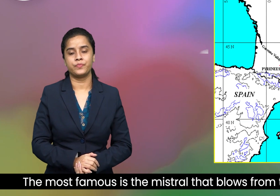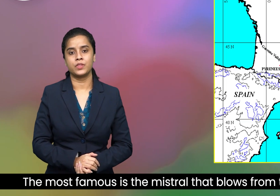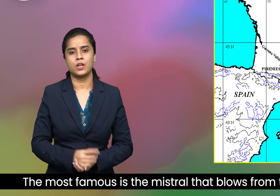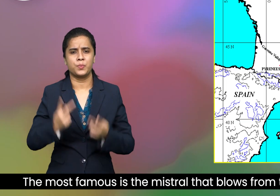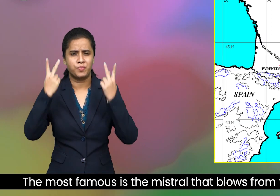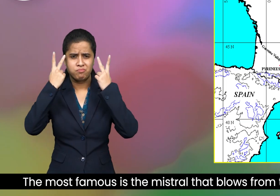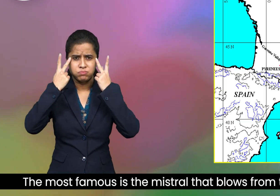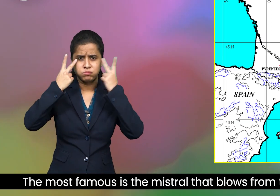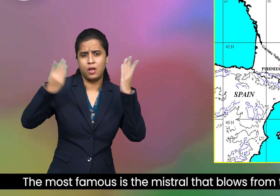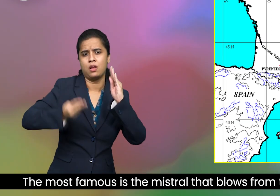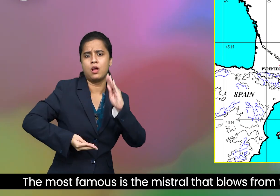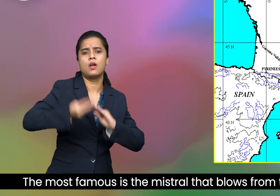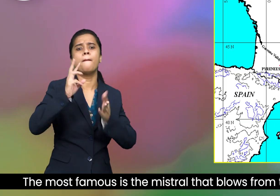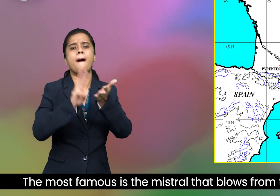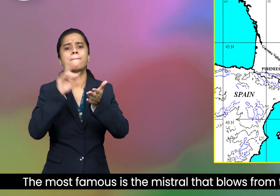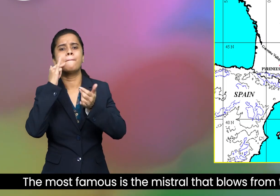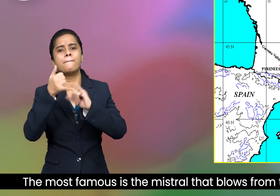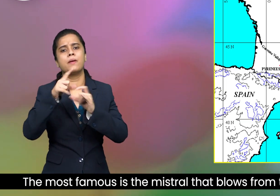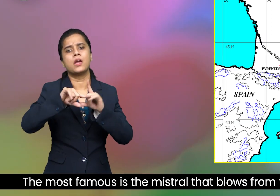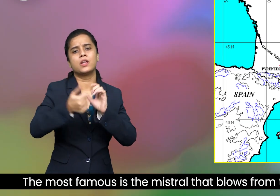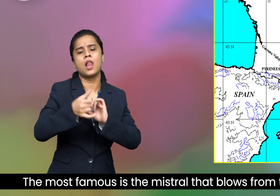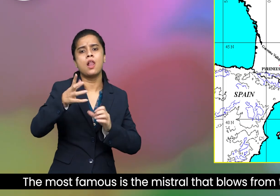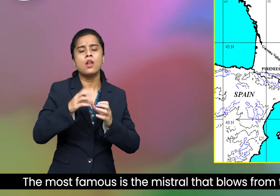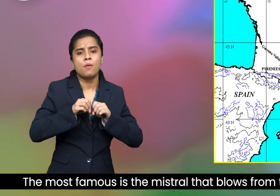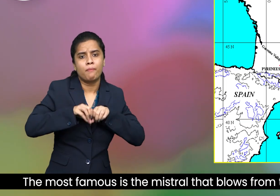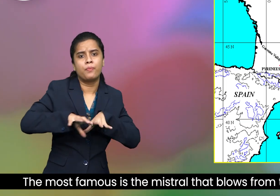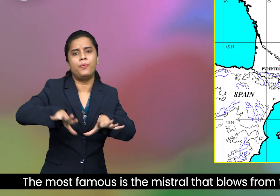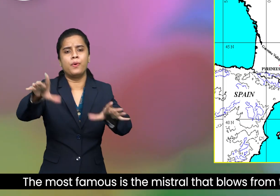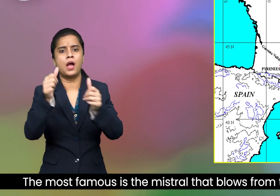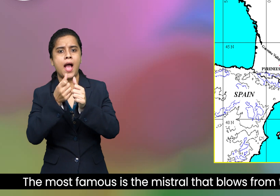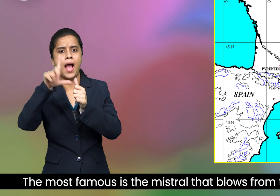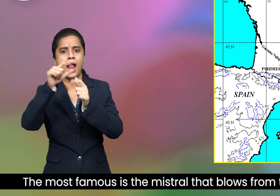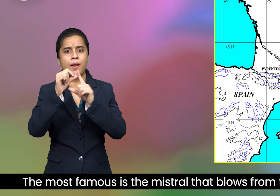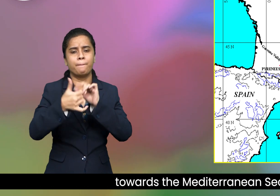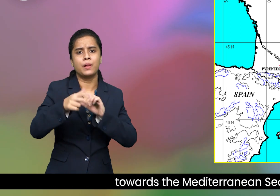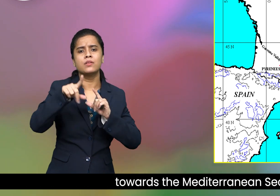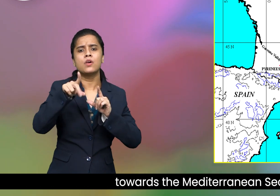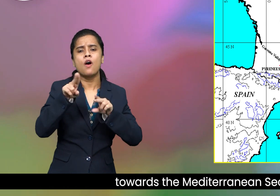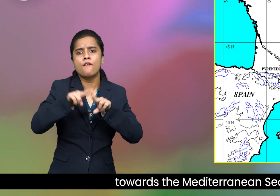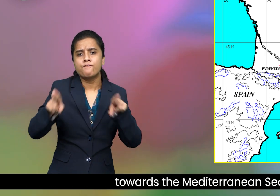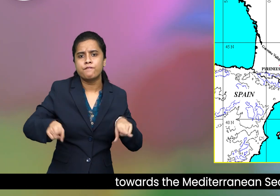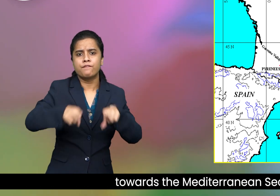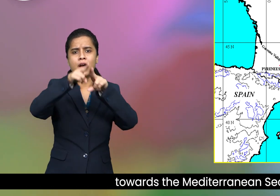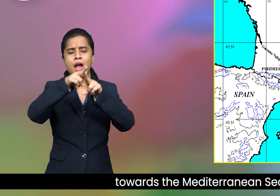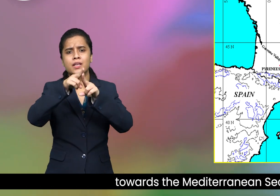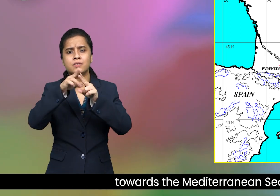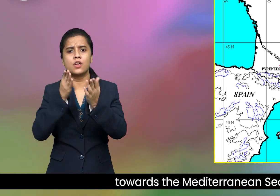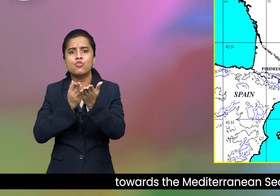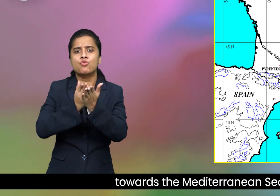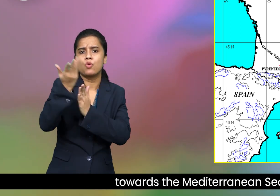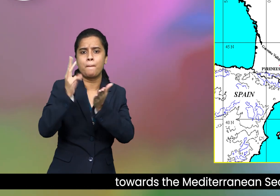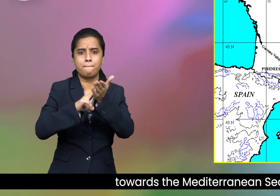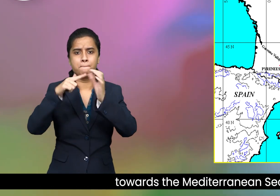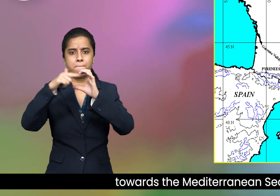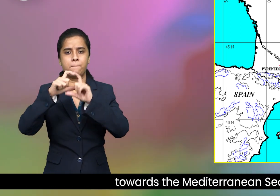The most famous is the Mistral that blows from the Alps over France towards the Mediterranean